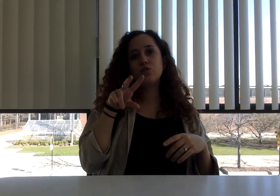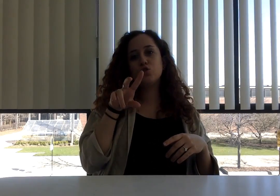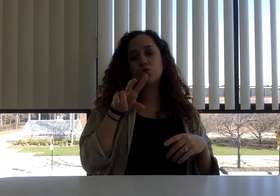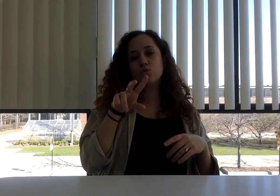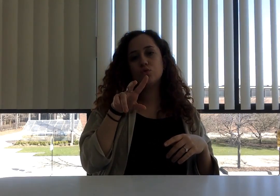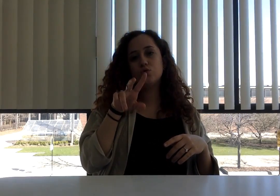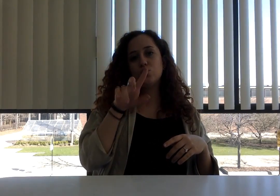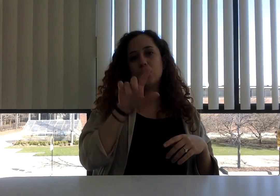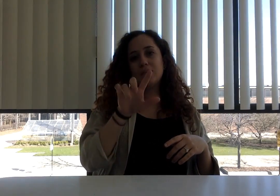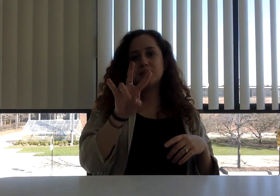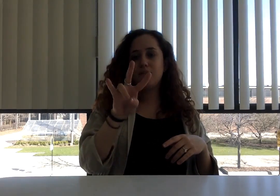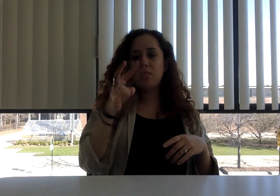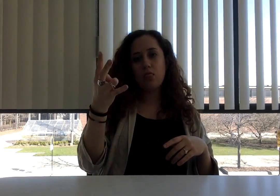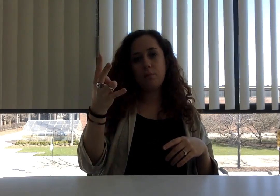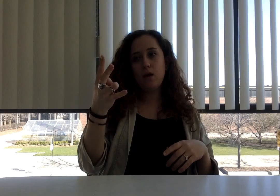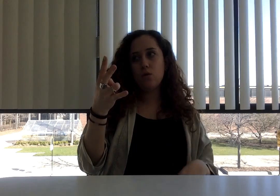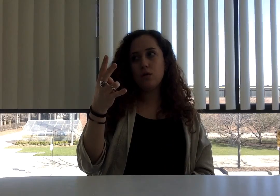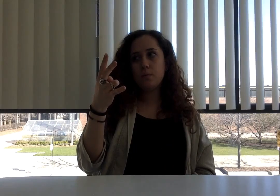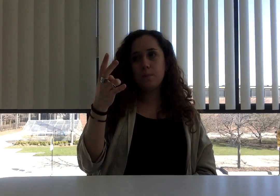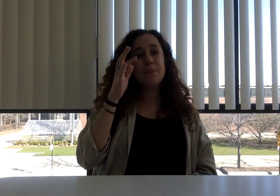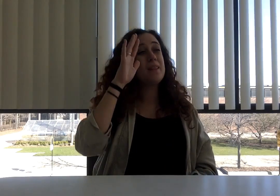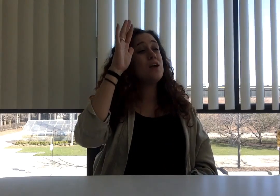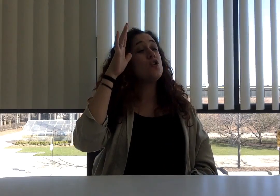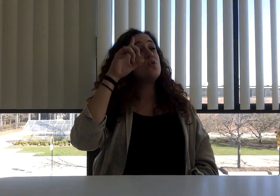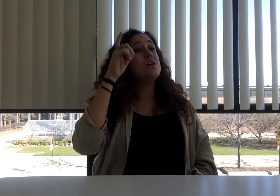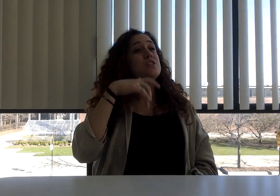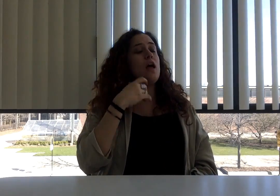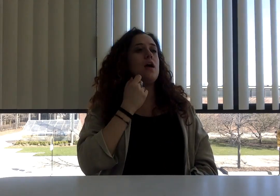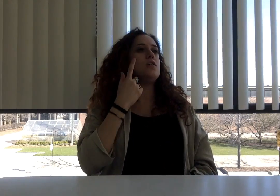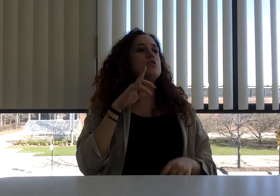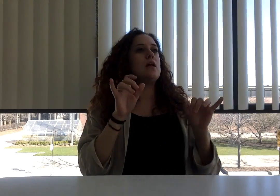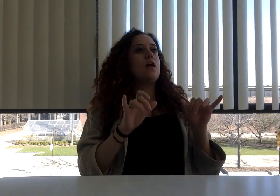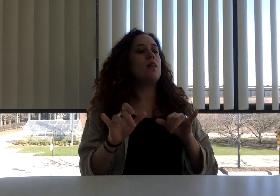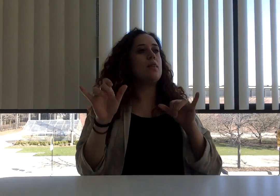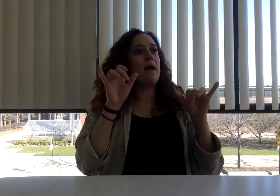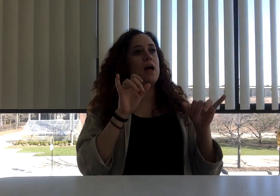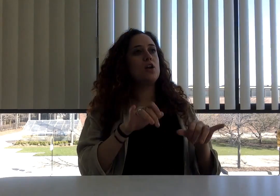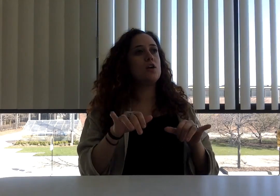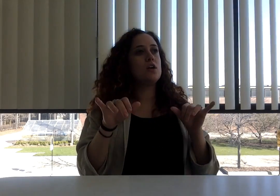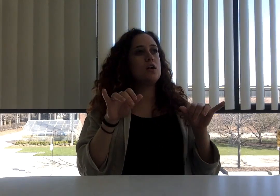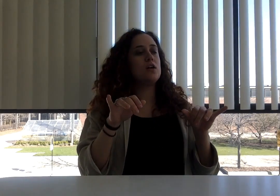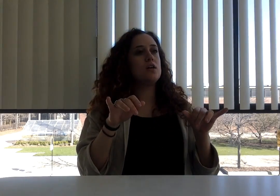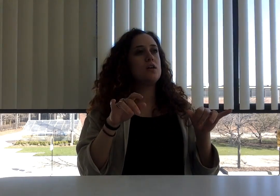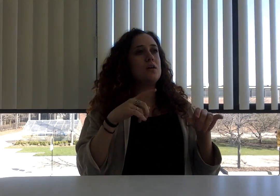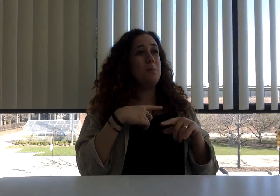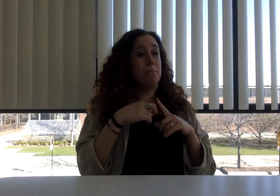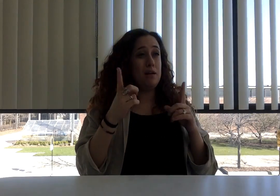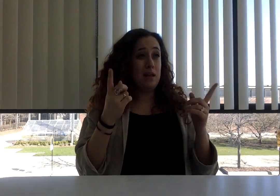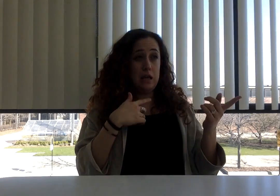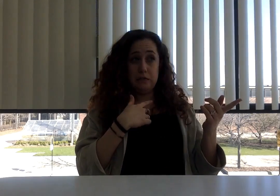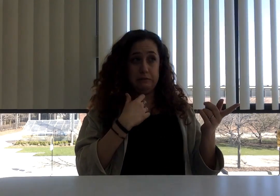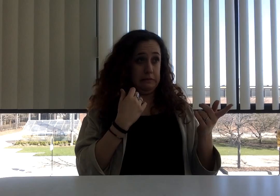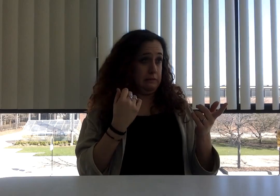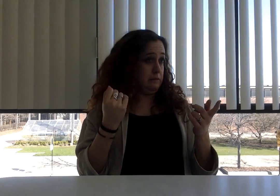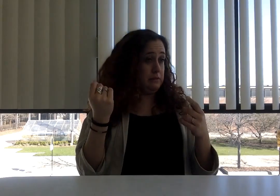question. I understand the pattern and how it works and everything, but what I don't understand is how I'm supposed to figure out like I to